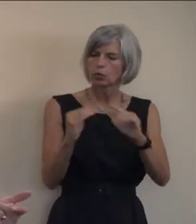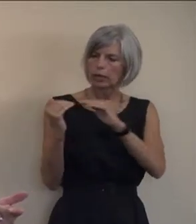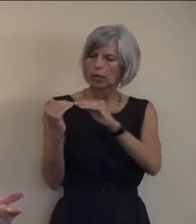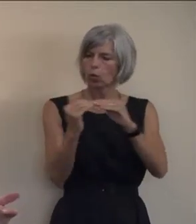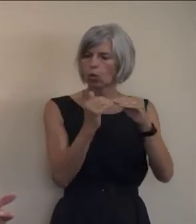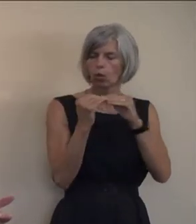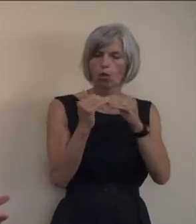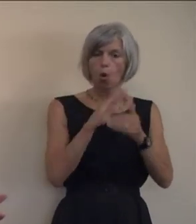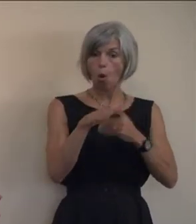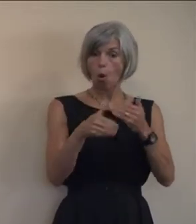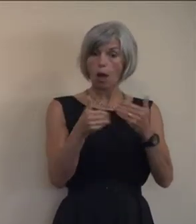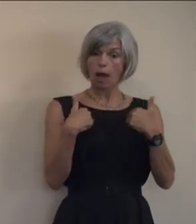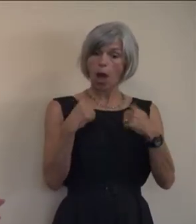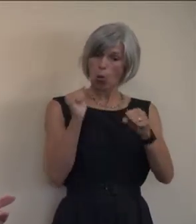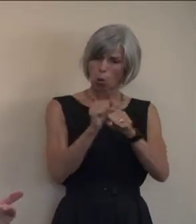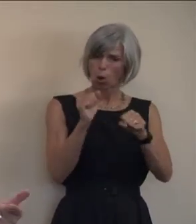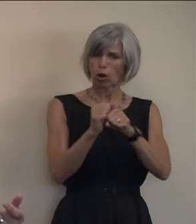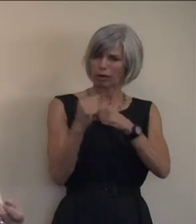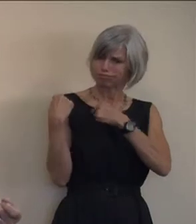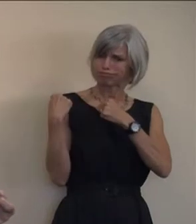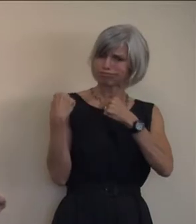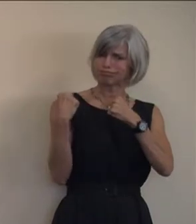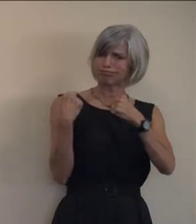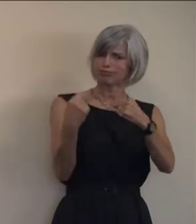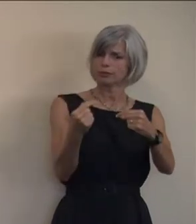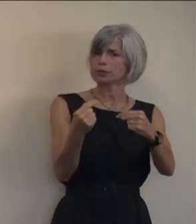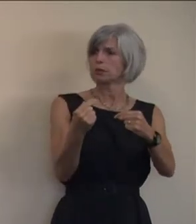do killed overnight